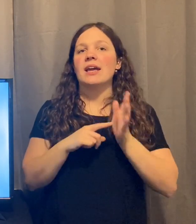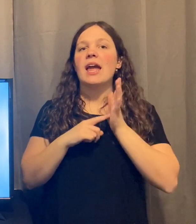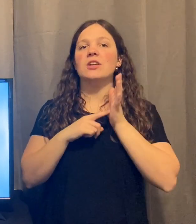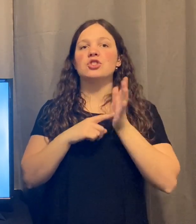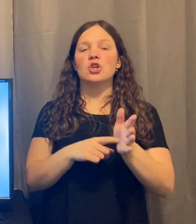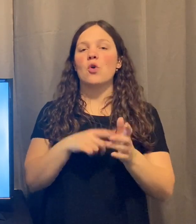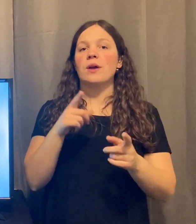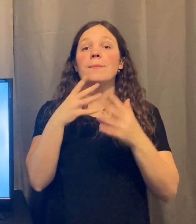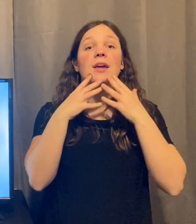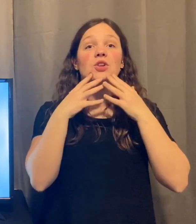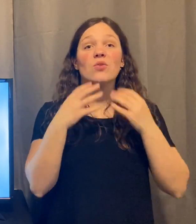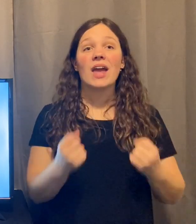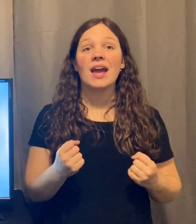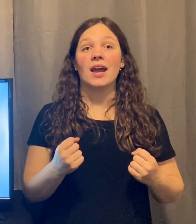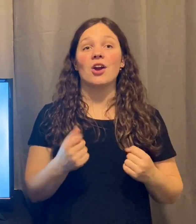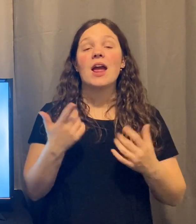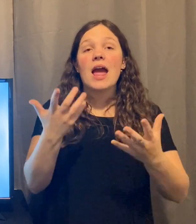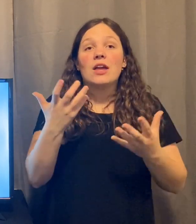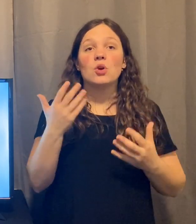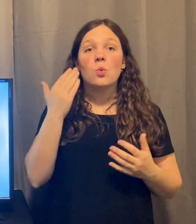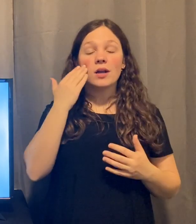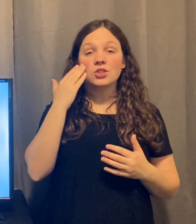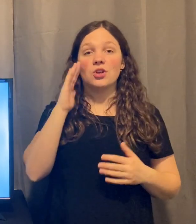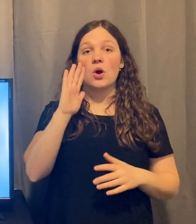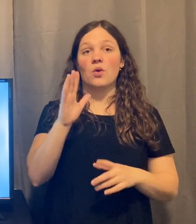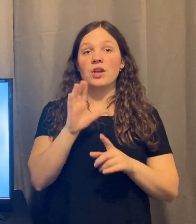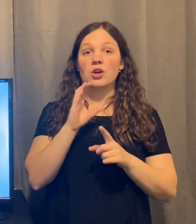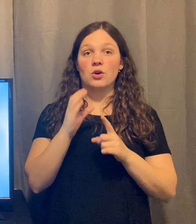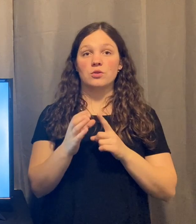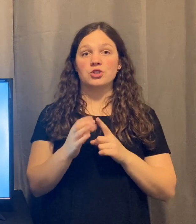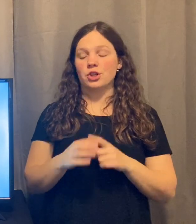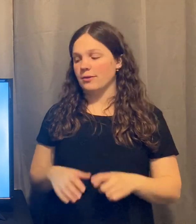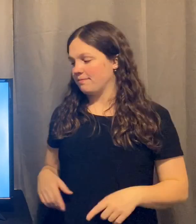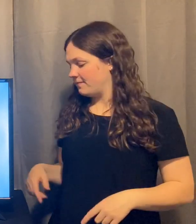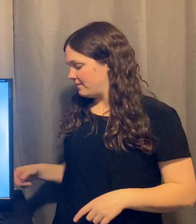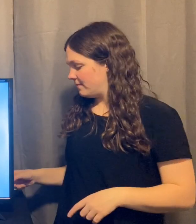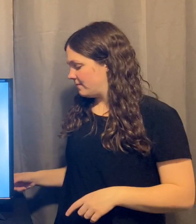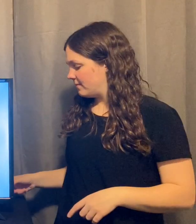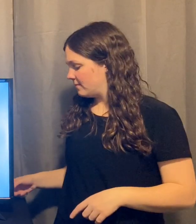and show them that you care and you want to know their culture.